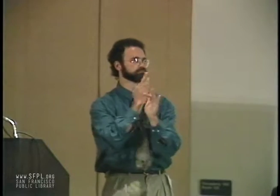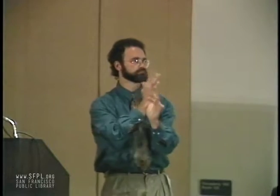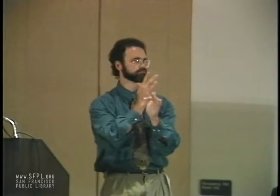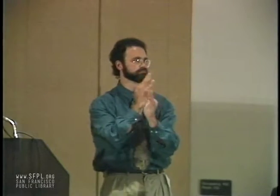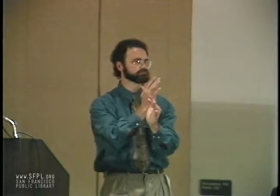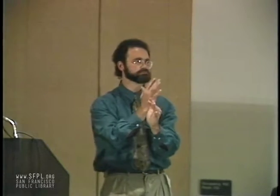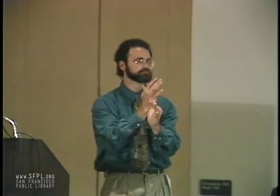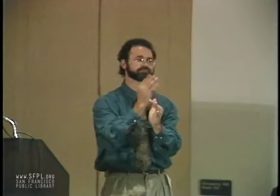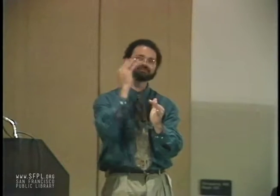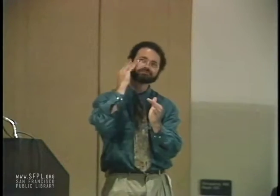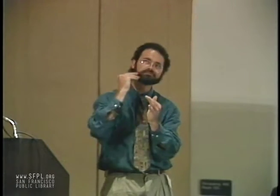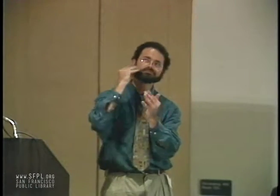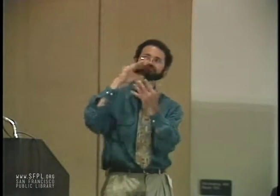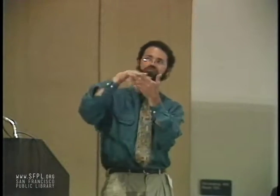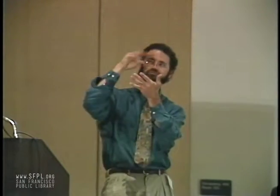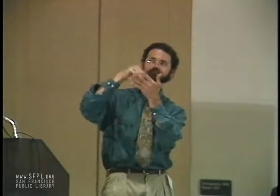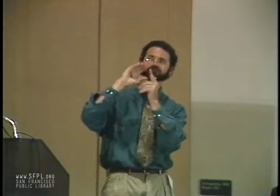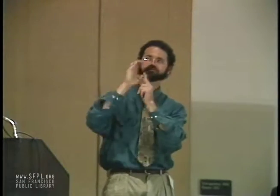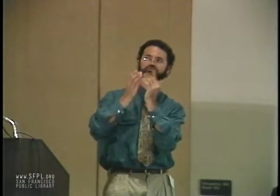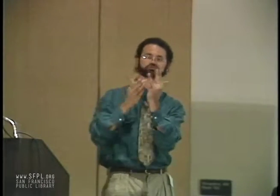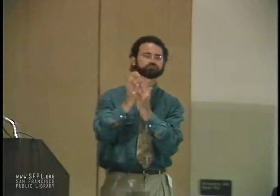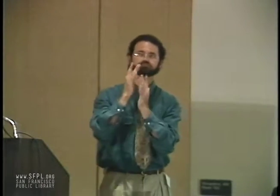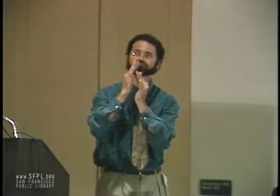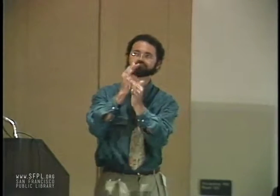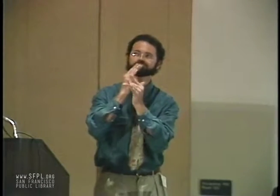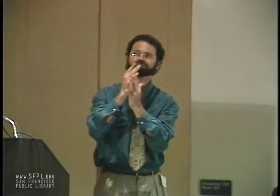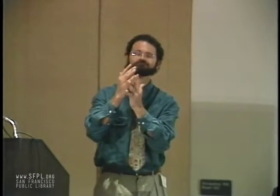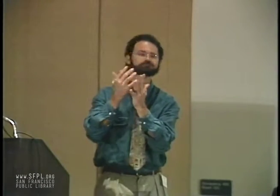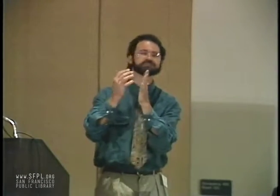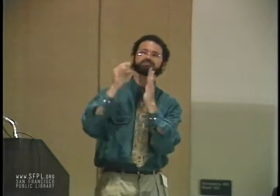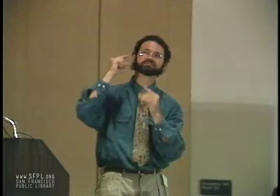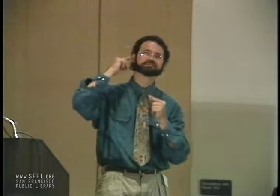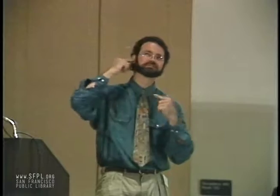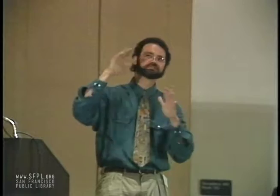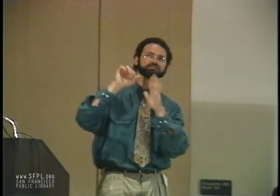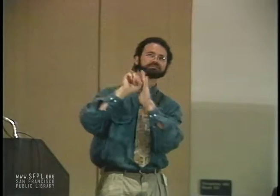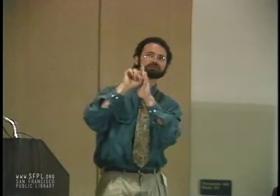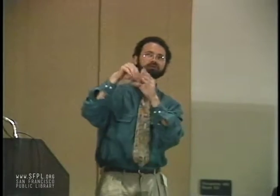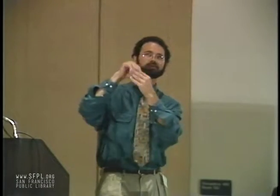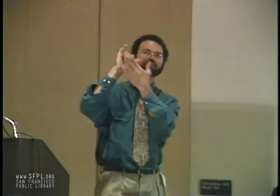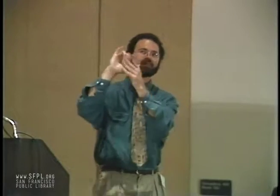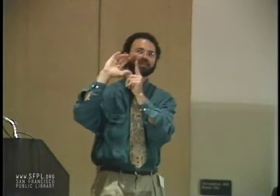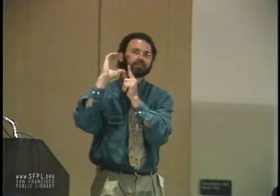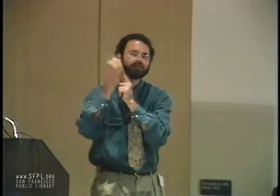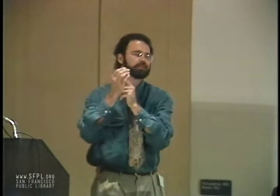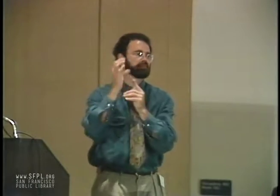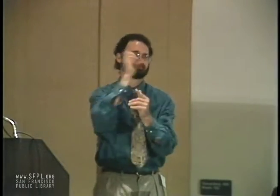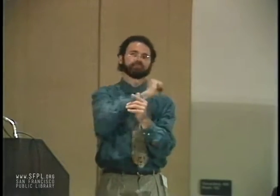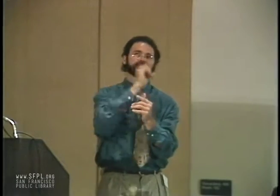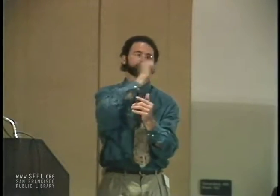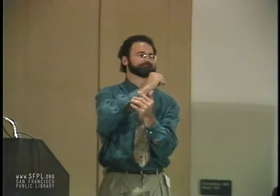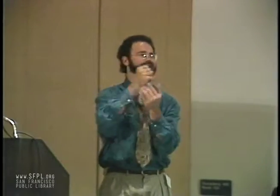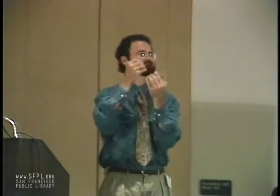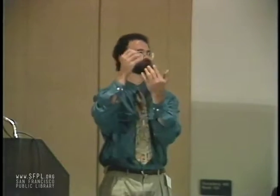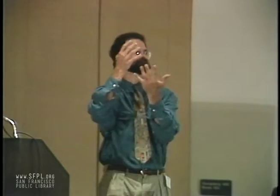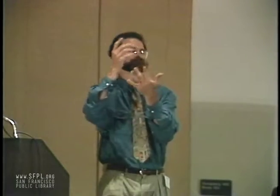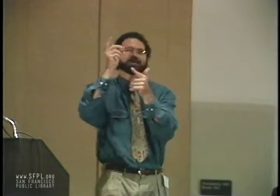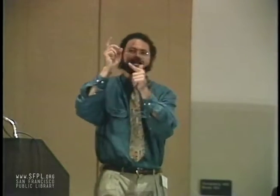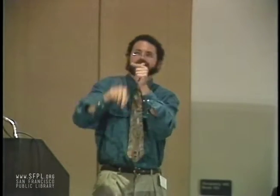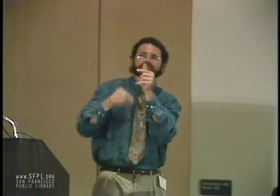because each of these cultures and the experience of them are learned through a spoken language. And so the deaf child is missing out on a